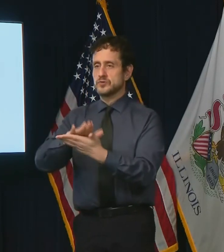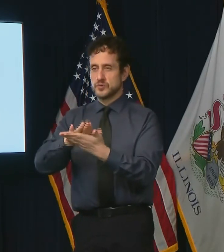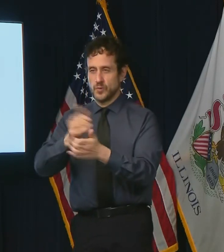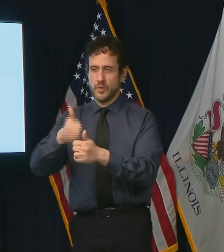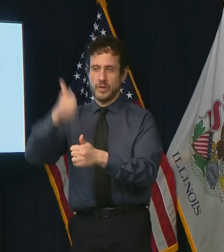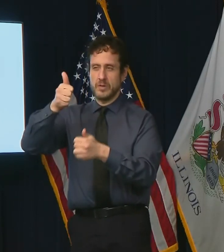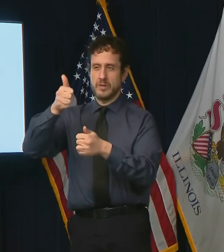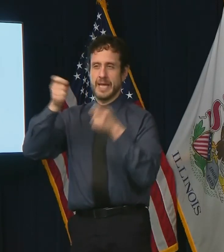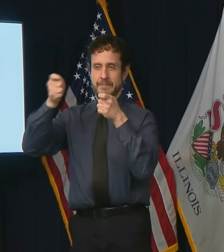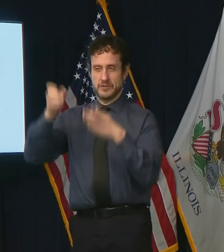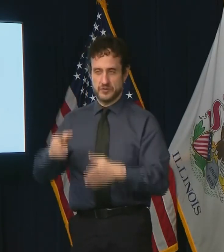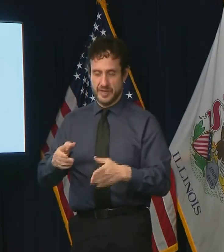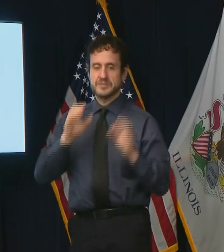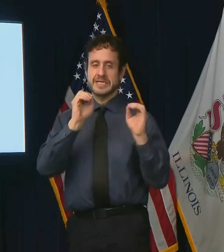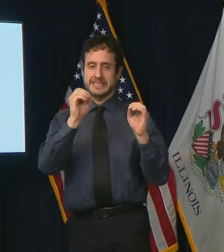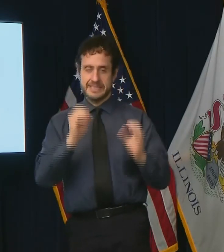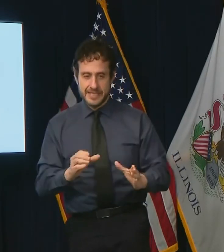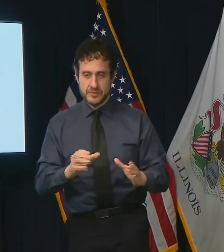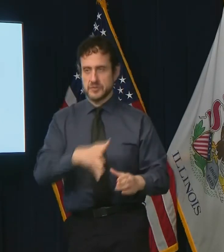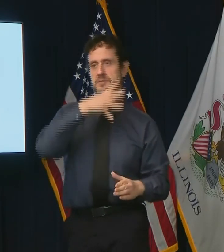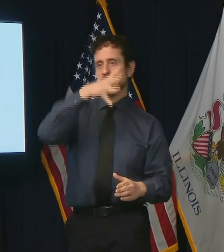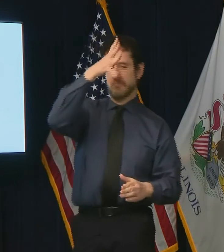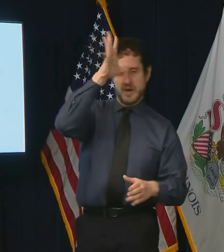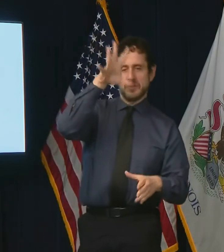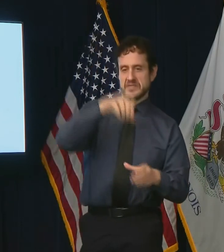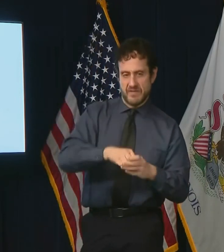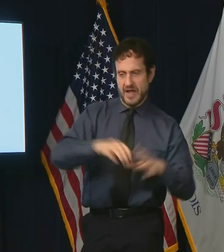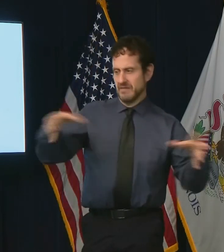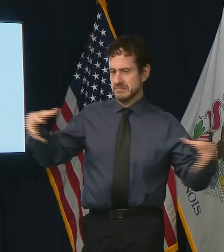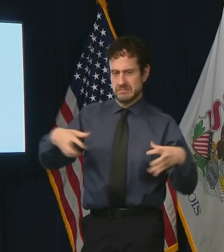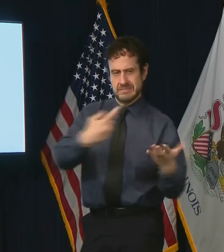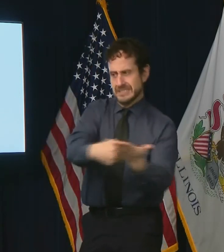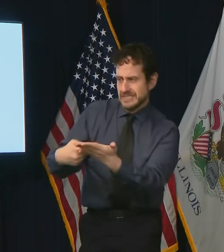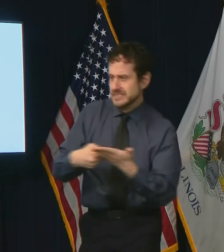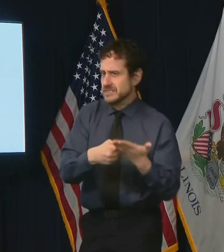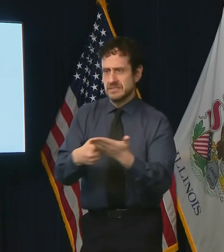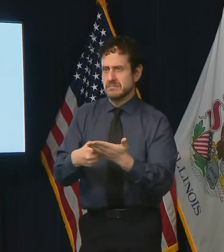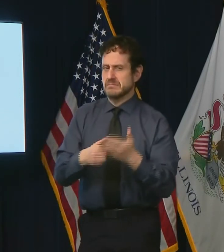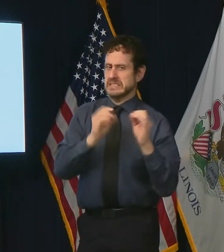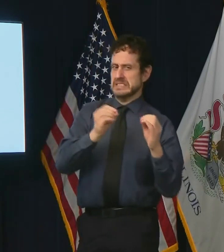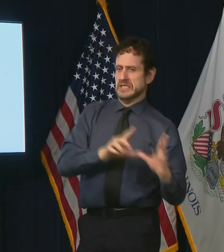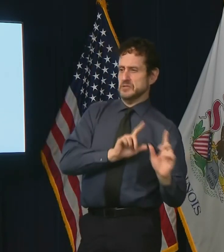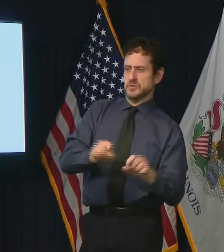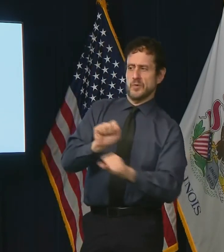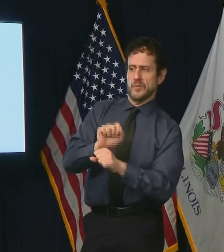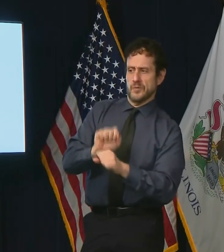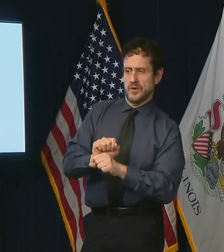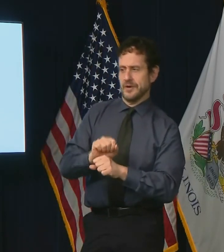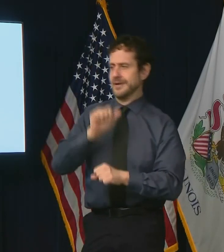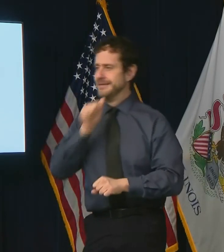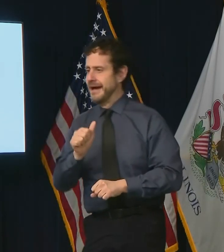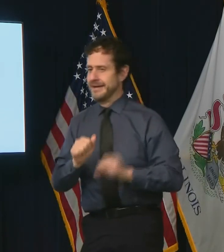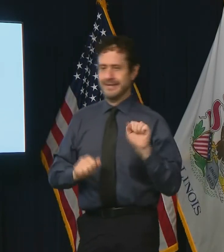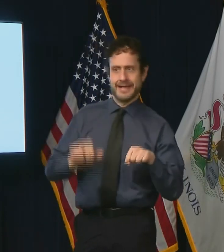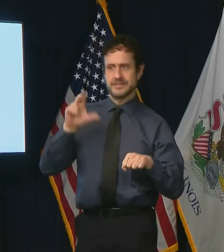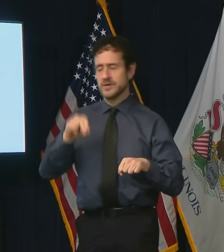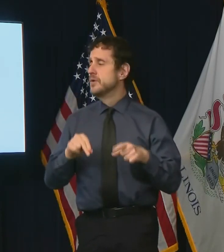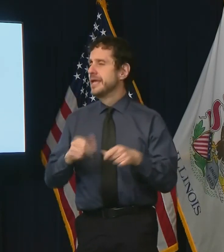teachers, with a lot of parental involvement as well. So I think those are going to get decided by each